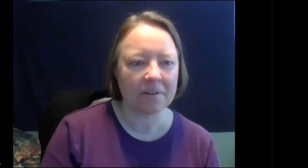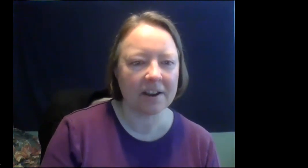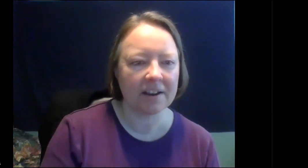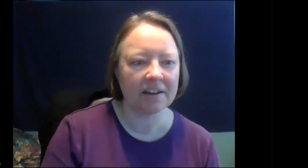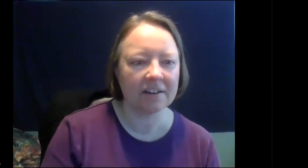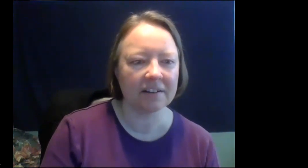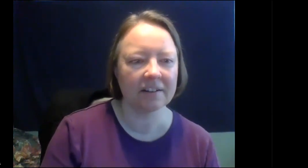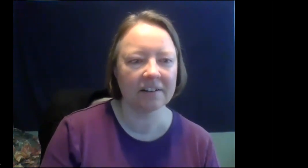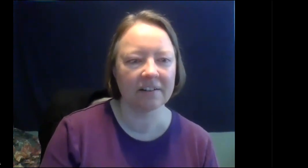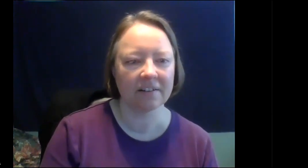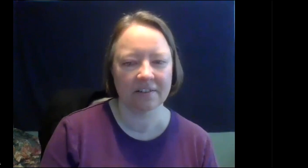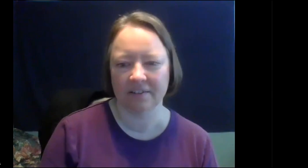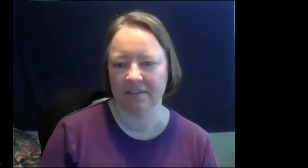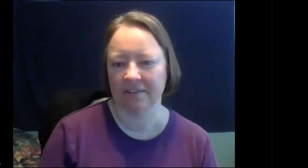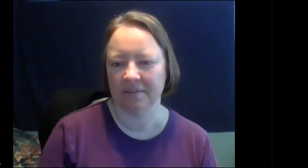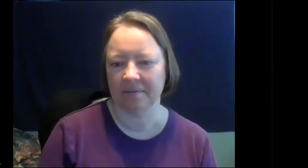You're right here.